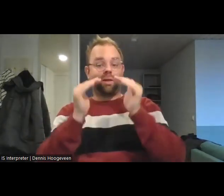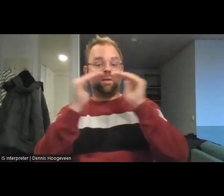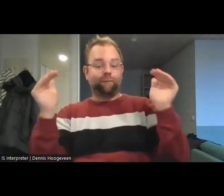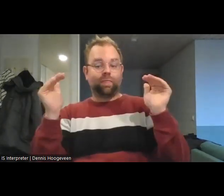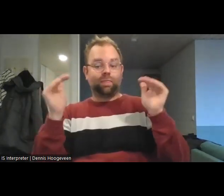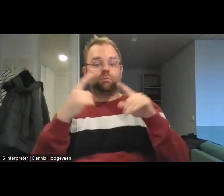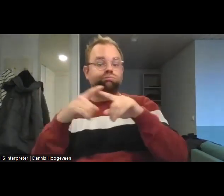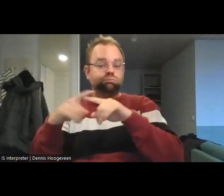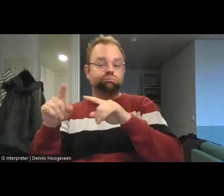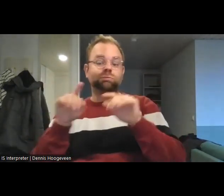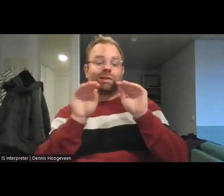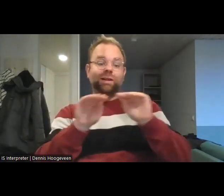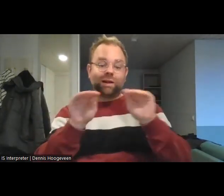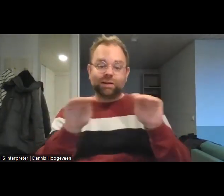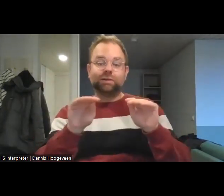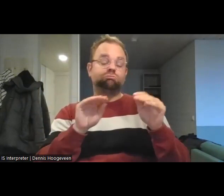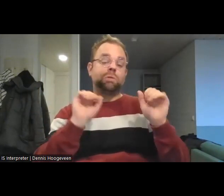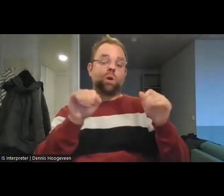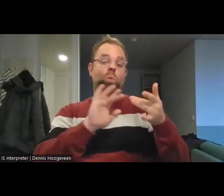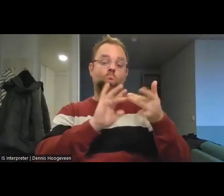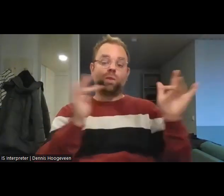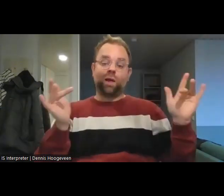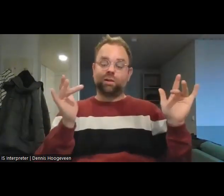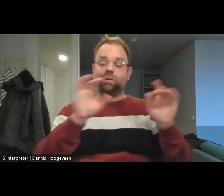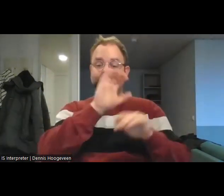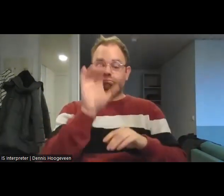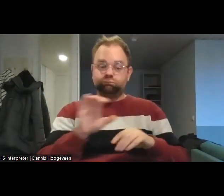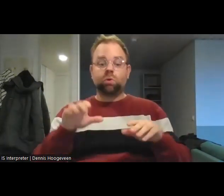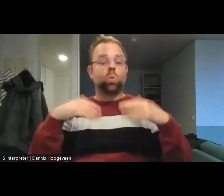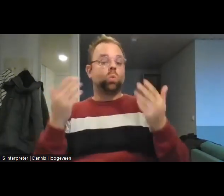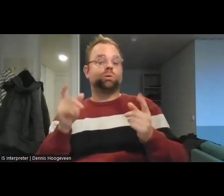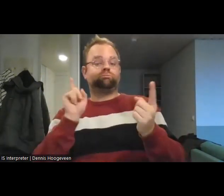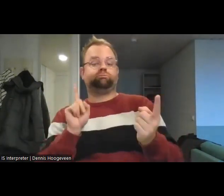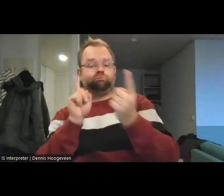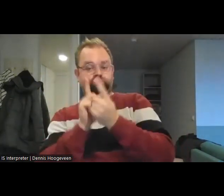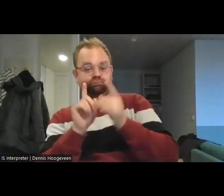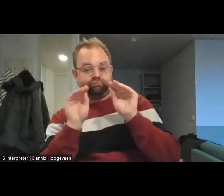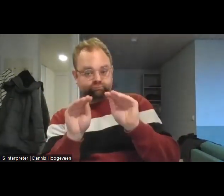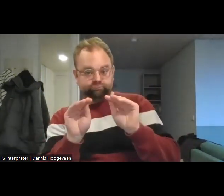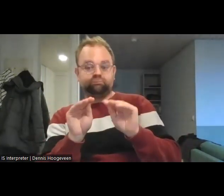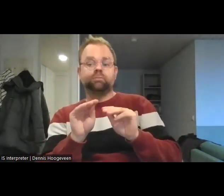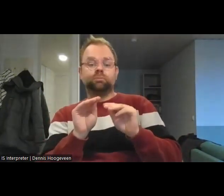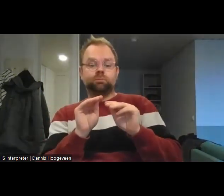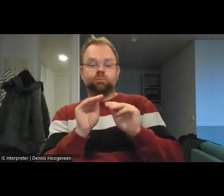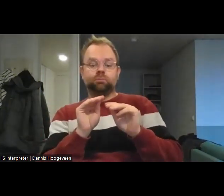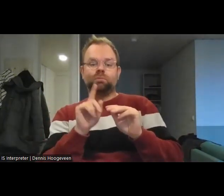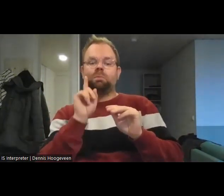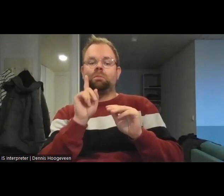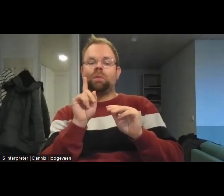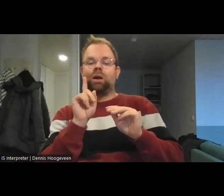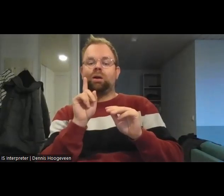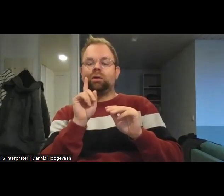to mobilize many people. But the opportunity of having those at national level is very, very